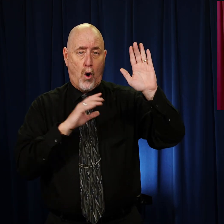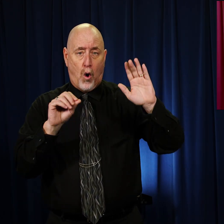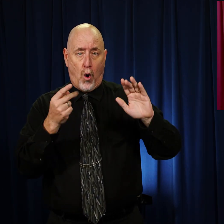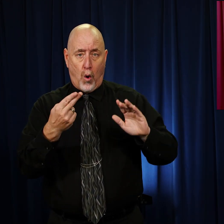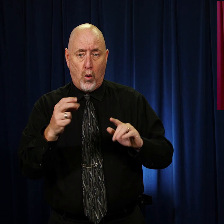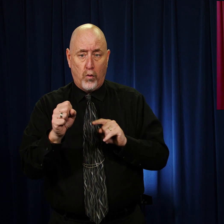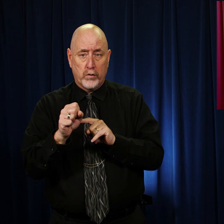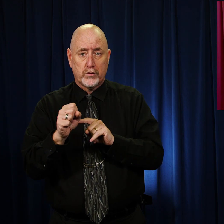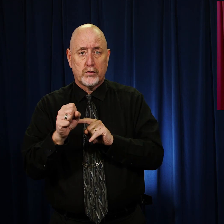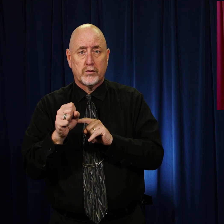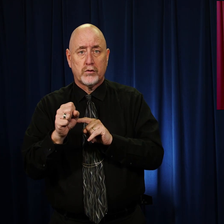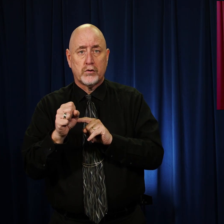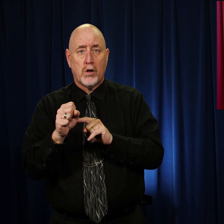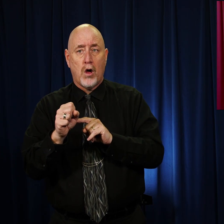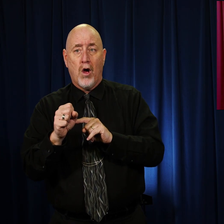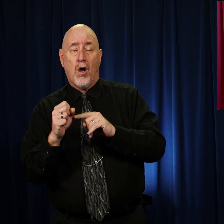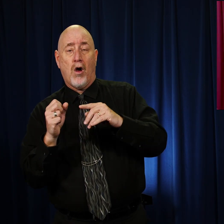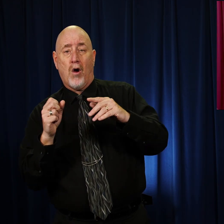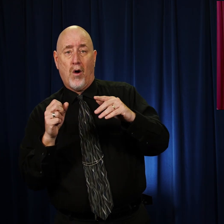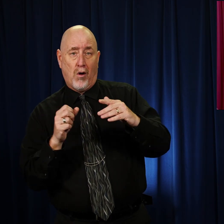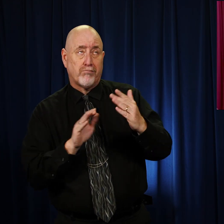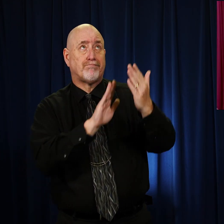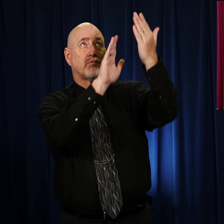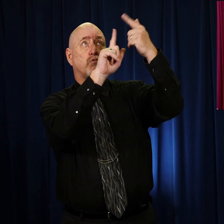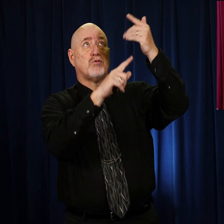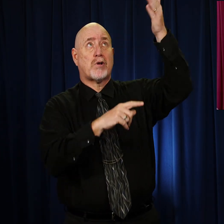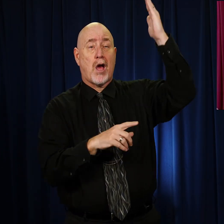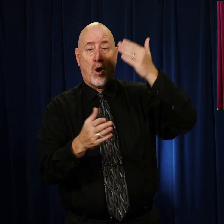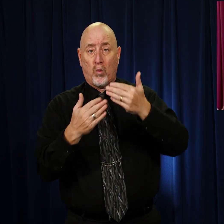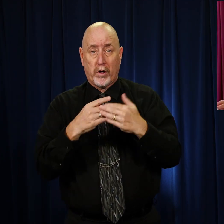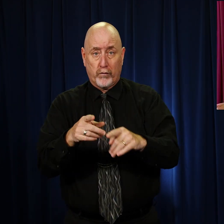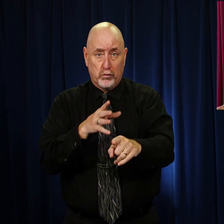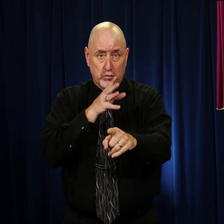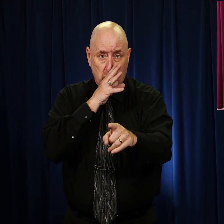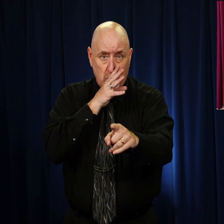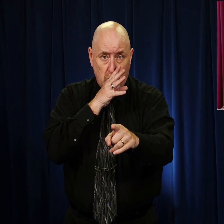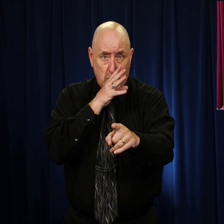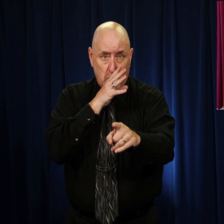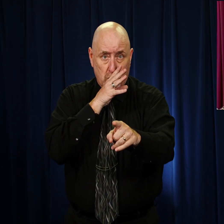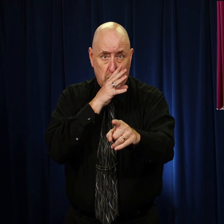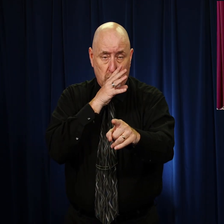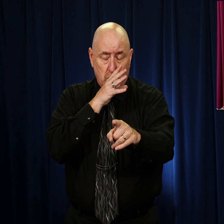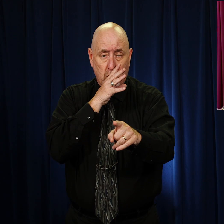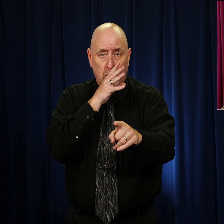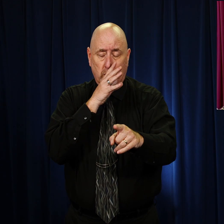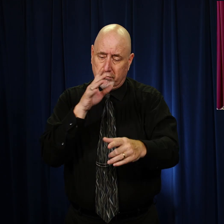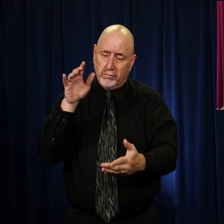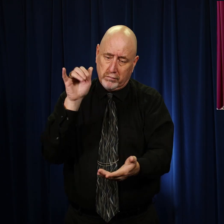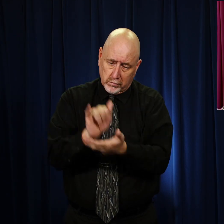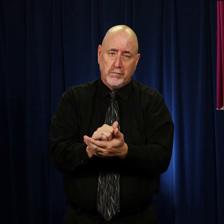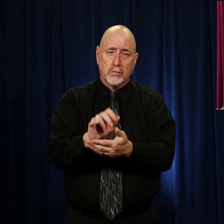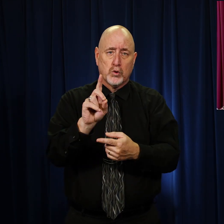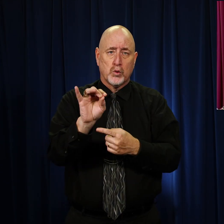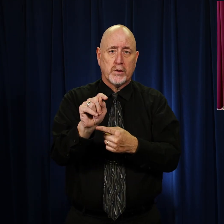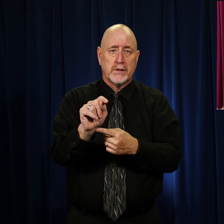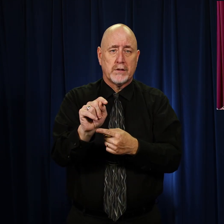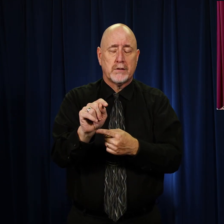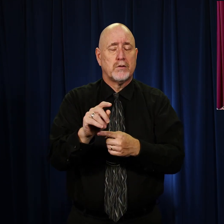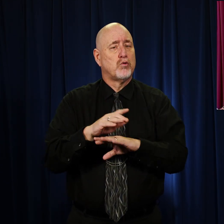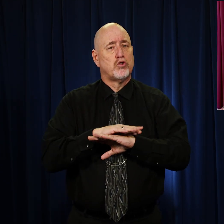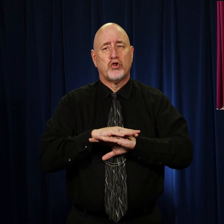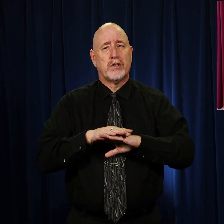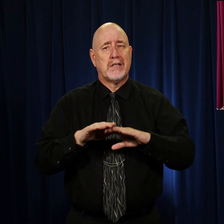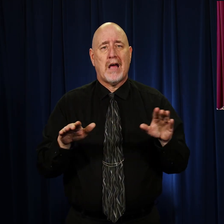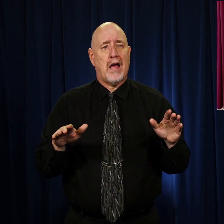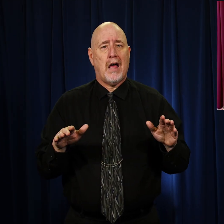are ultimately referable to God. Whatever you say, that needs to be the way it is. We ought not